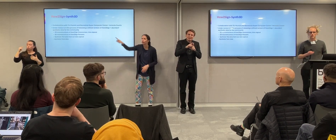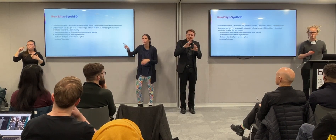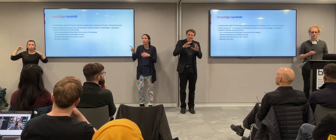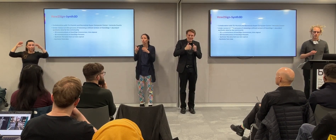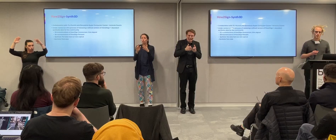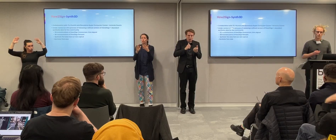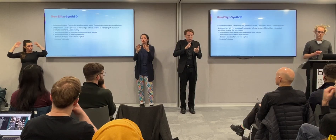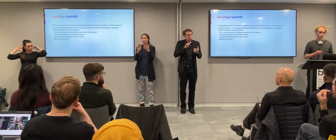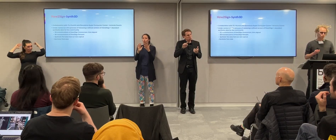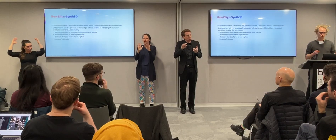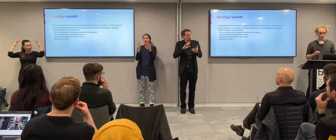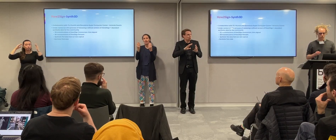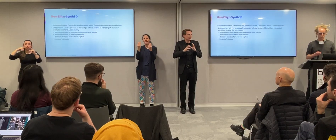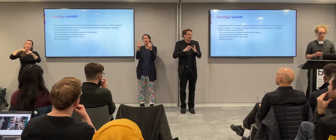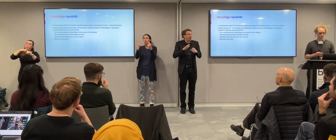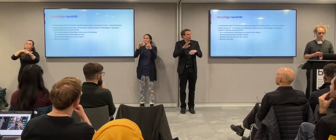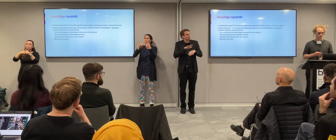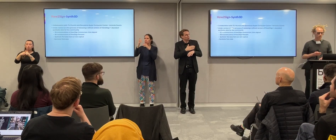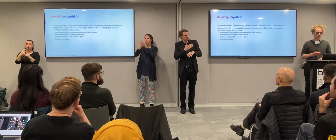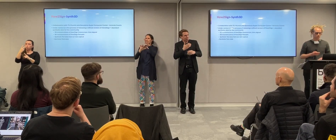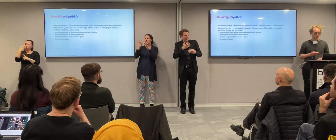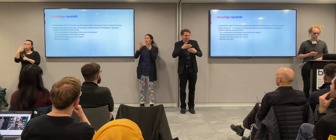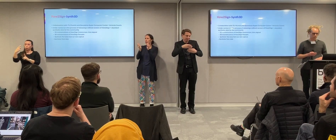came with 2 views.